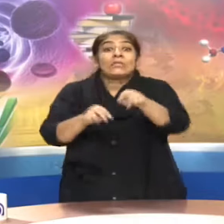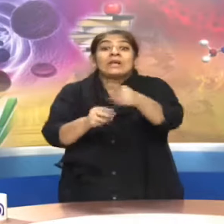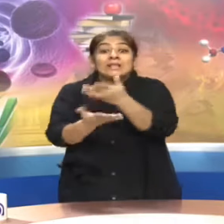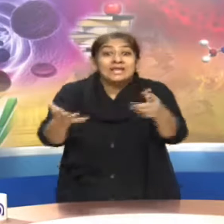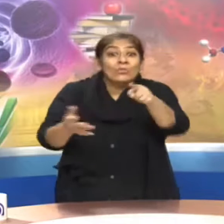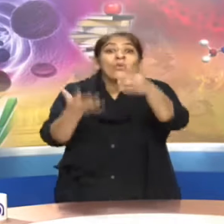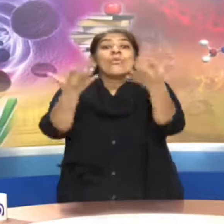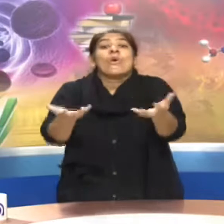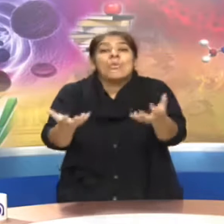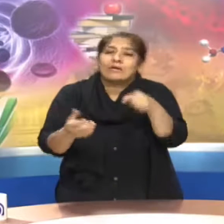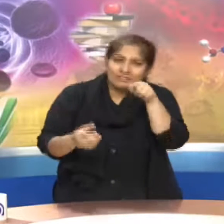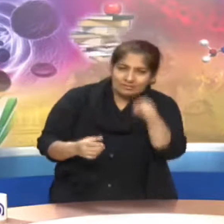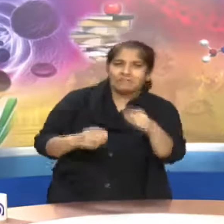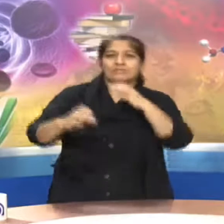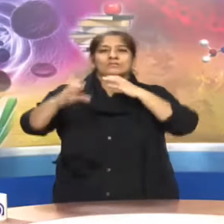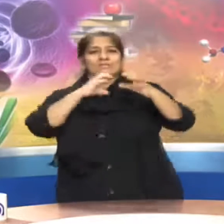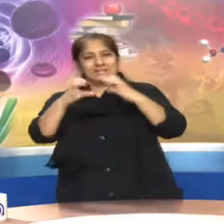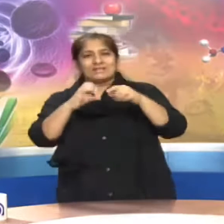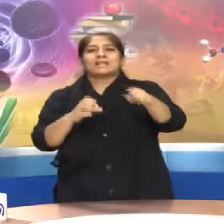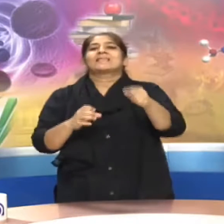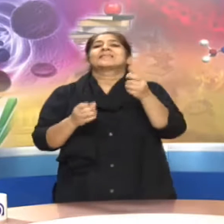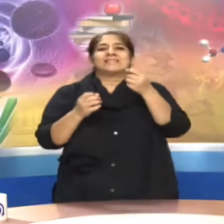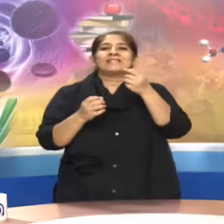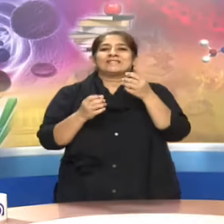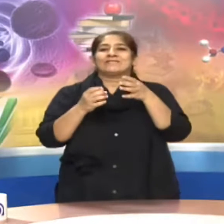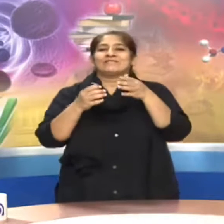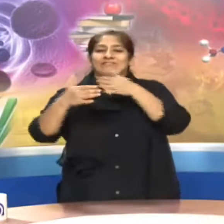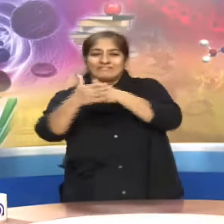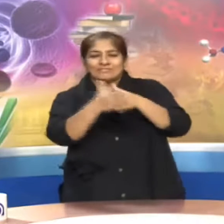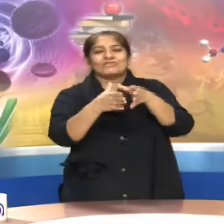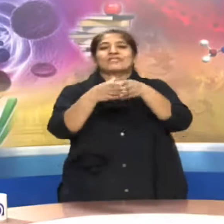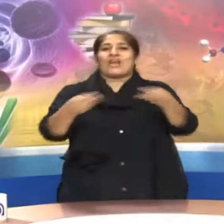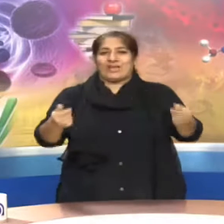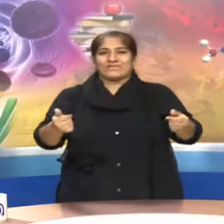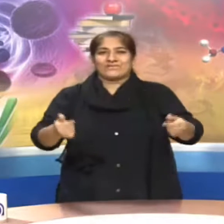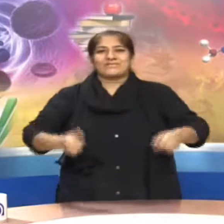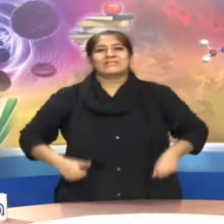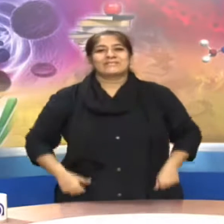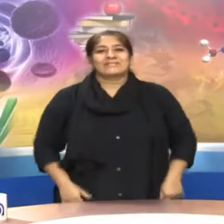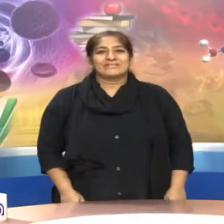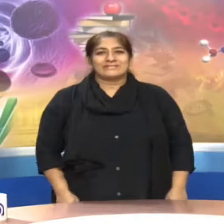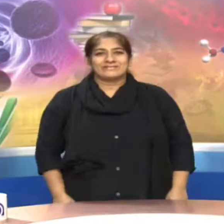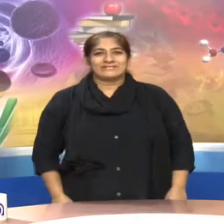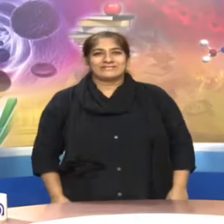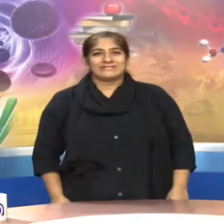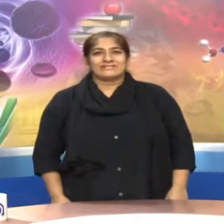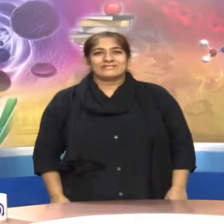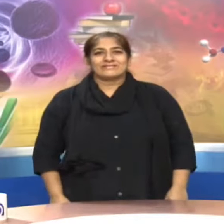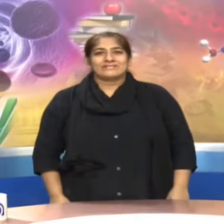So, need of the receiver is important to solve this communication